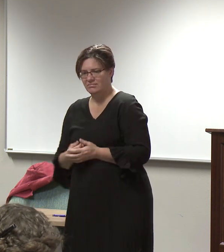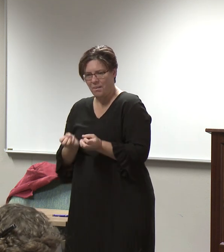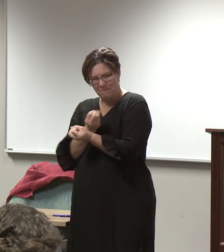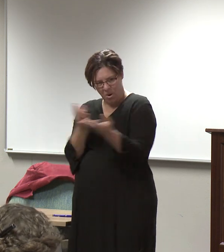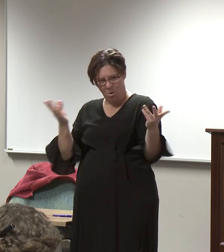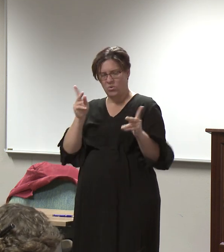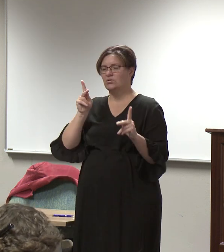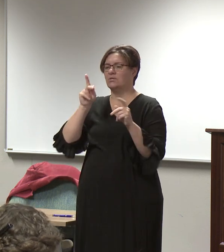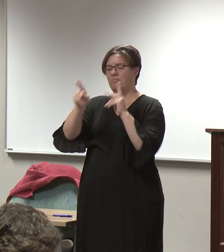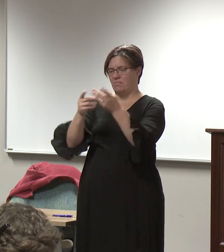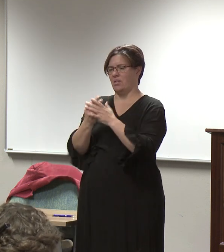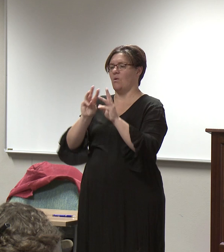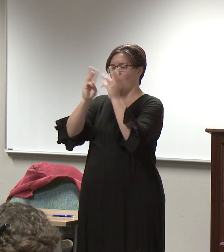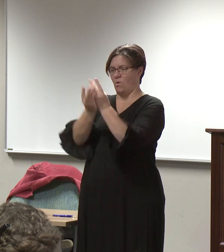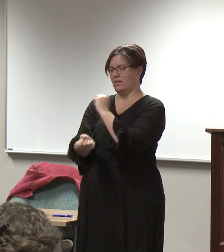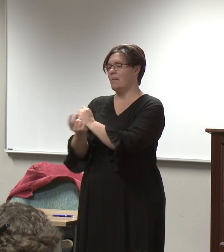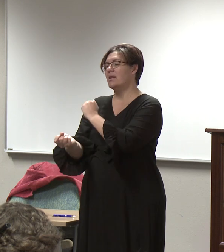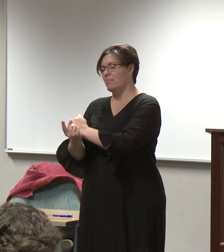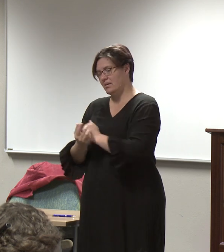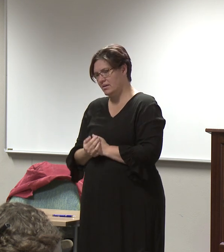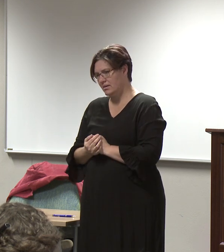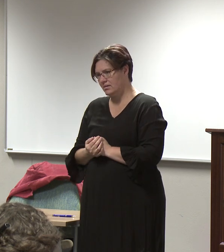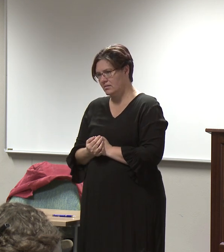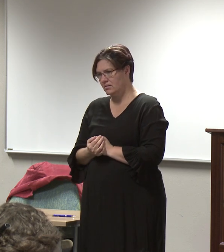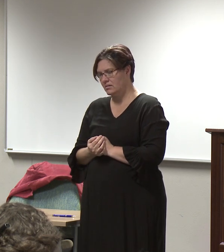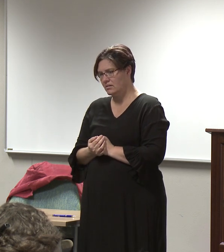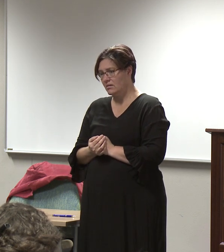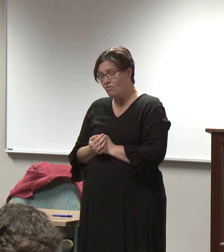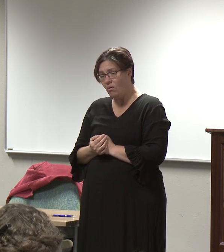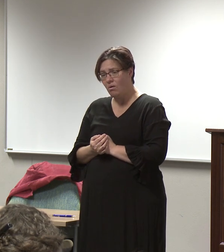world. And our theories purport to be universal,